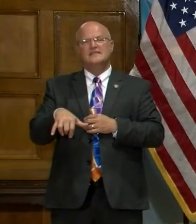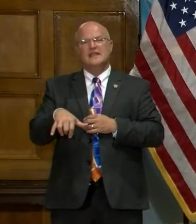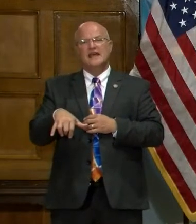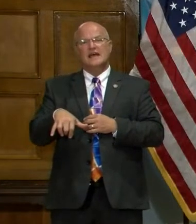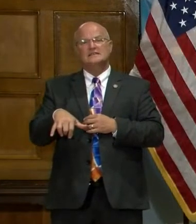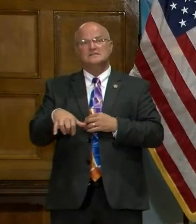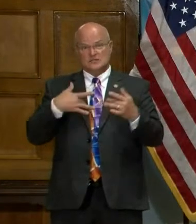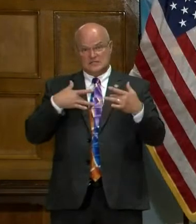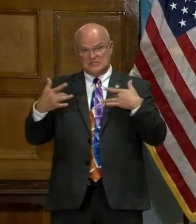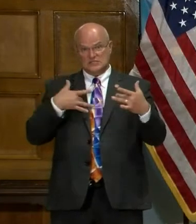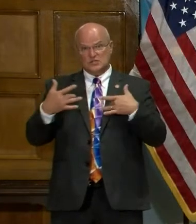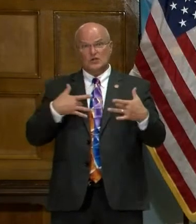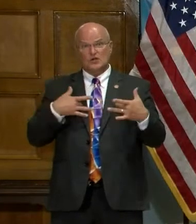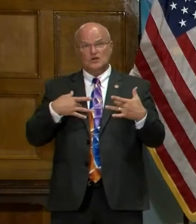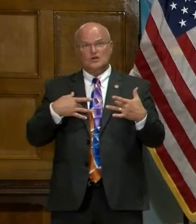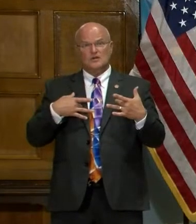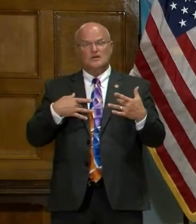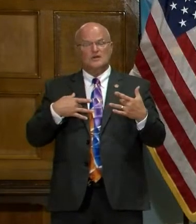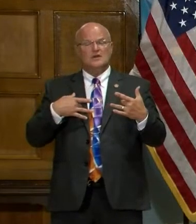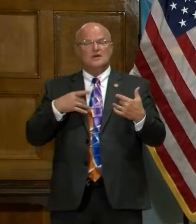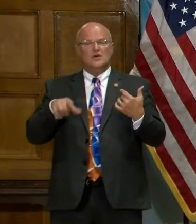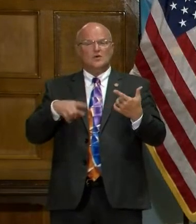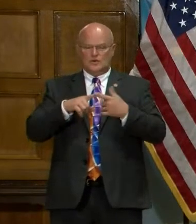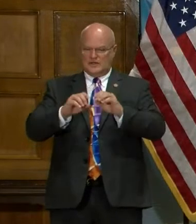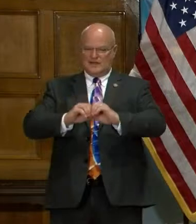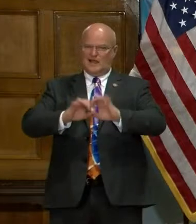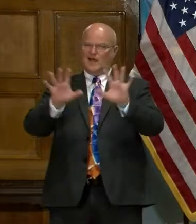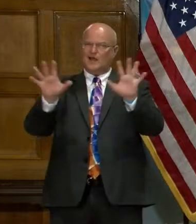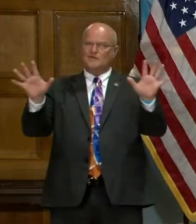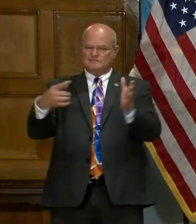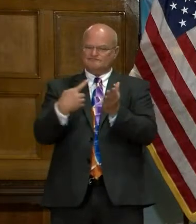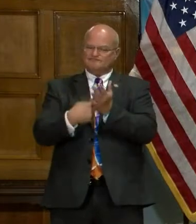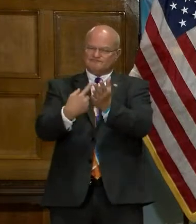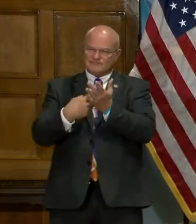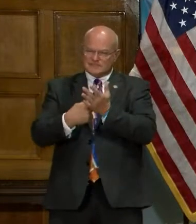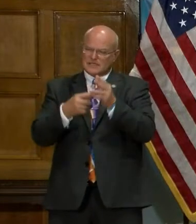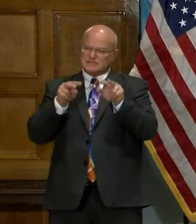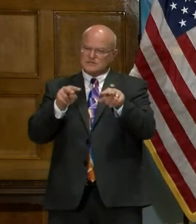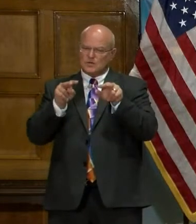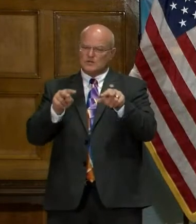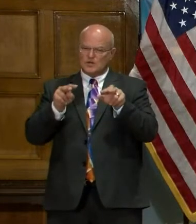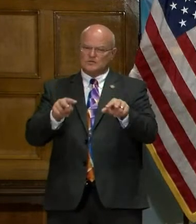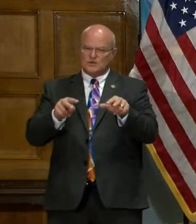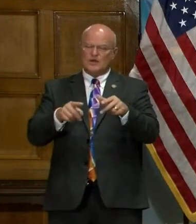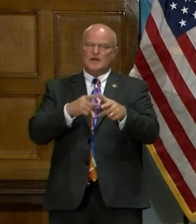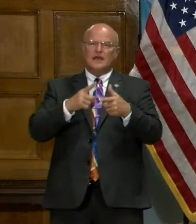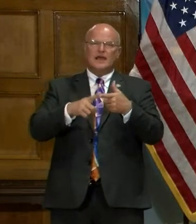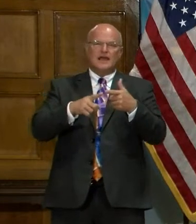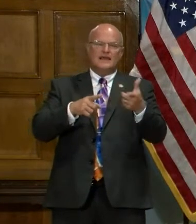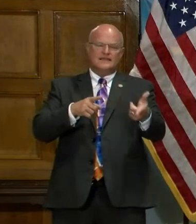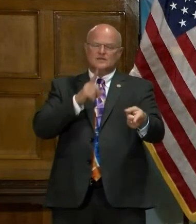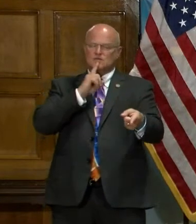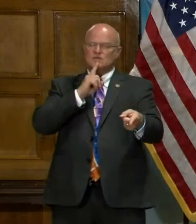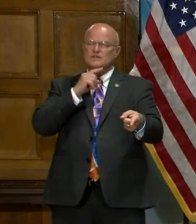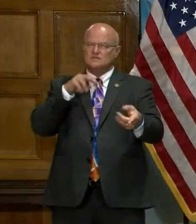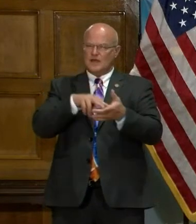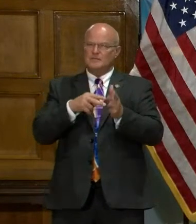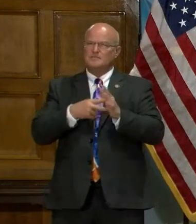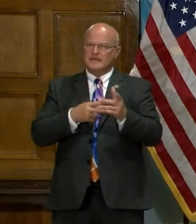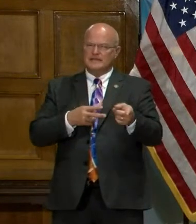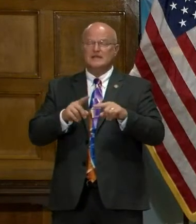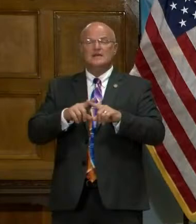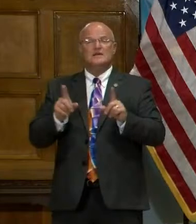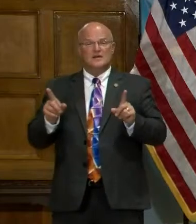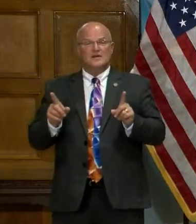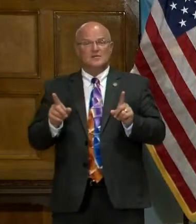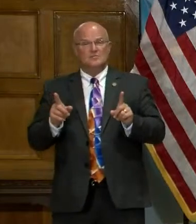those are a concern. Whenever that's obviously discussed and watched, that's really what I was referring to.